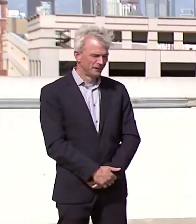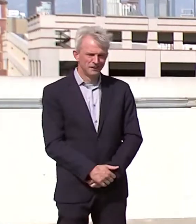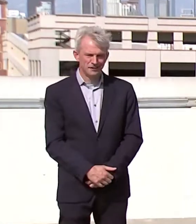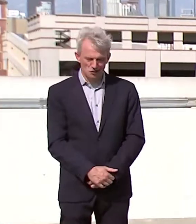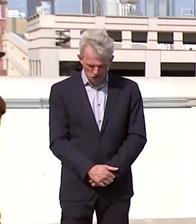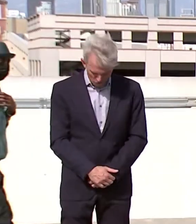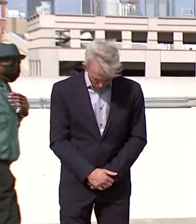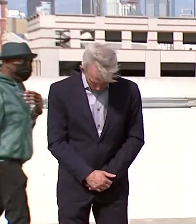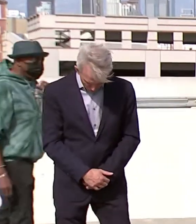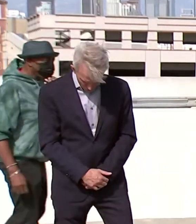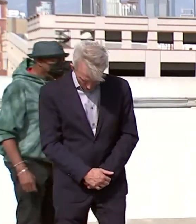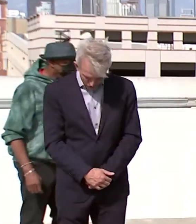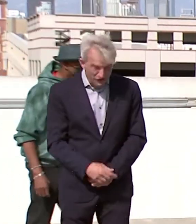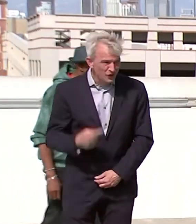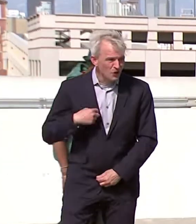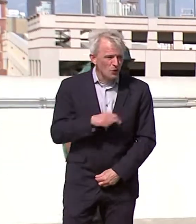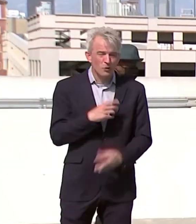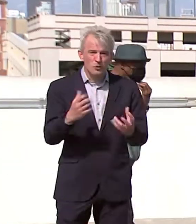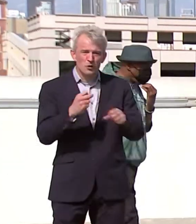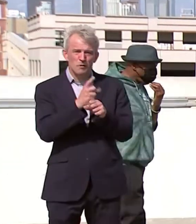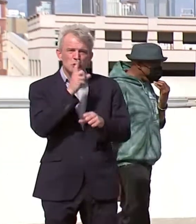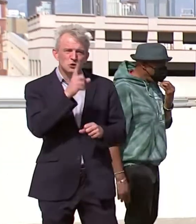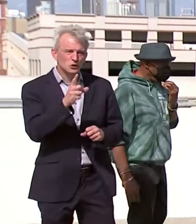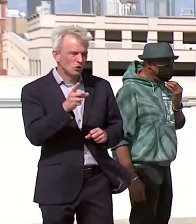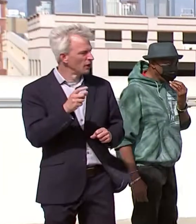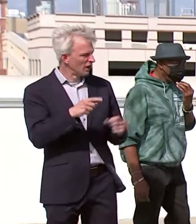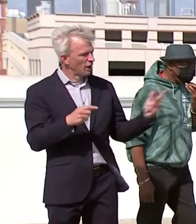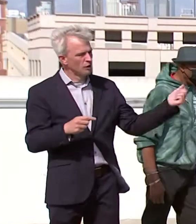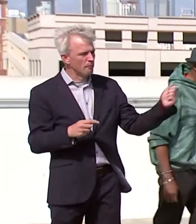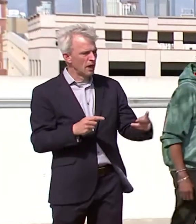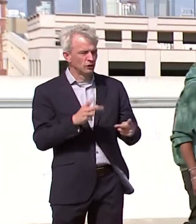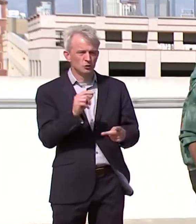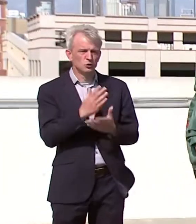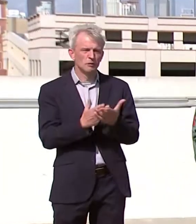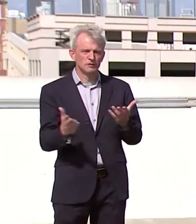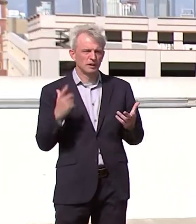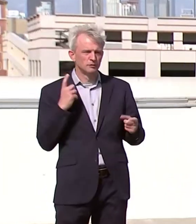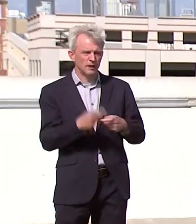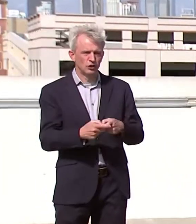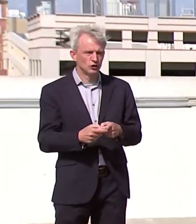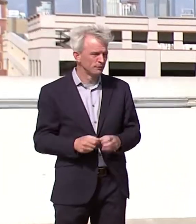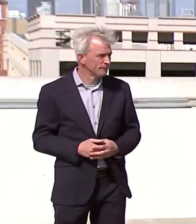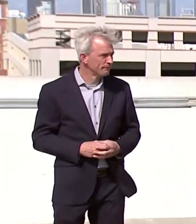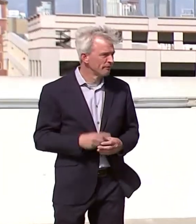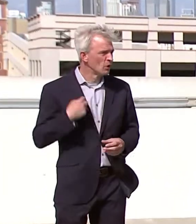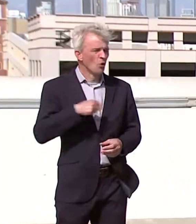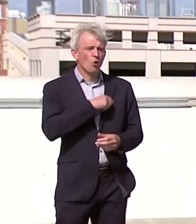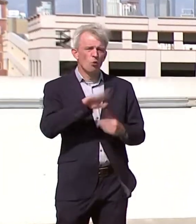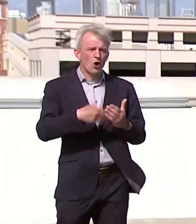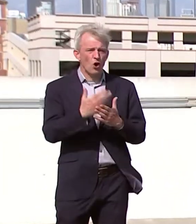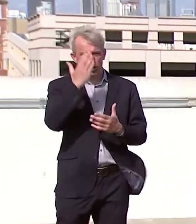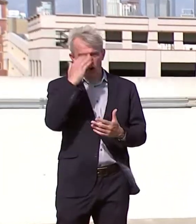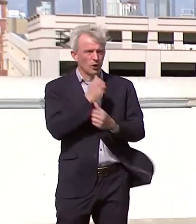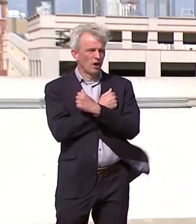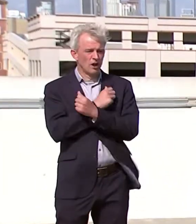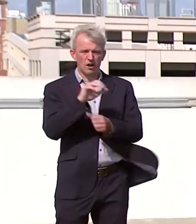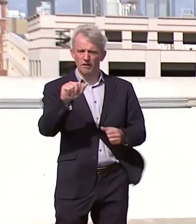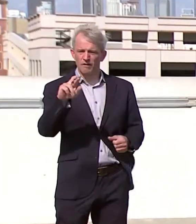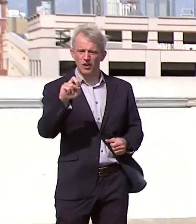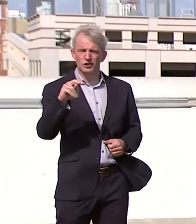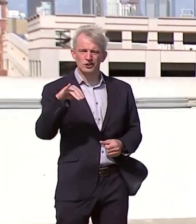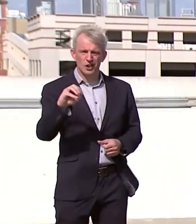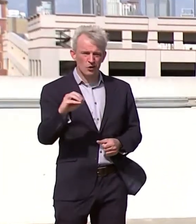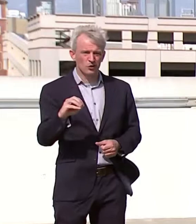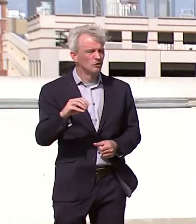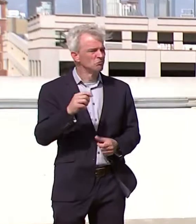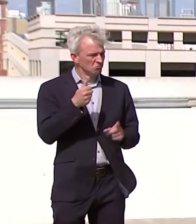So, we want to make sure, and I'll be coming back to do some stuff in Spanish after we hear our other speakers, too. But we all know and love Arsenio Hall. He is a man who's brought